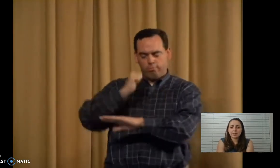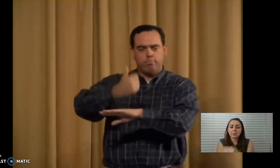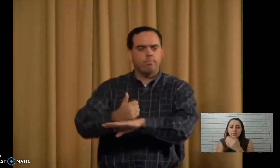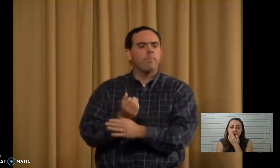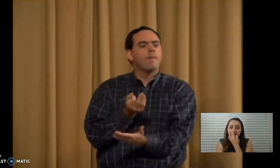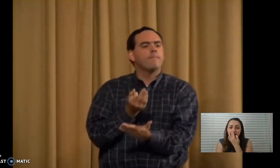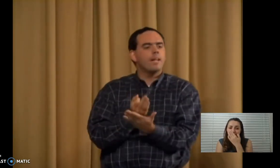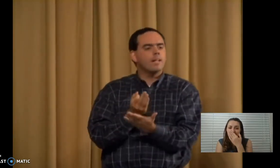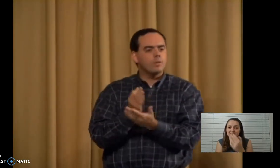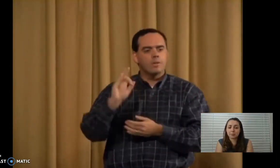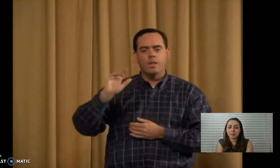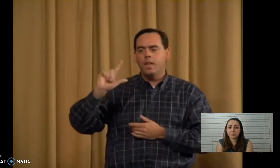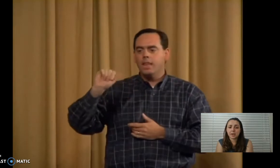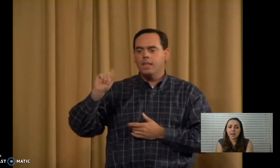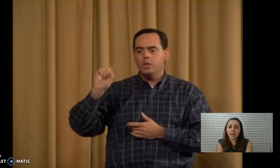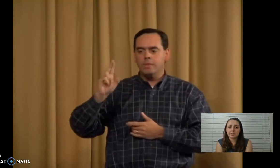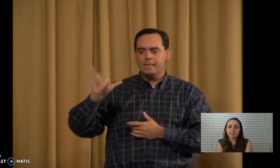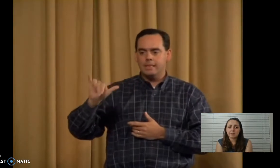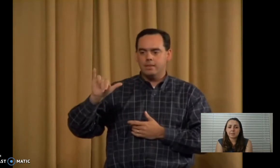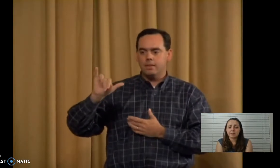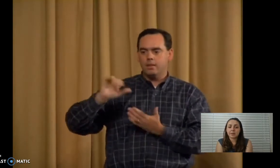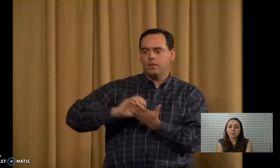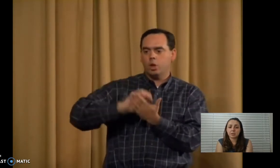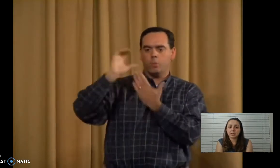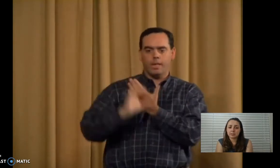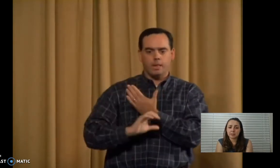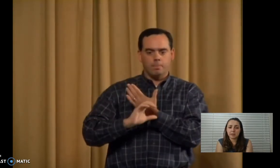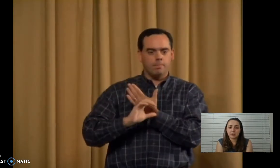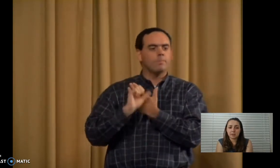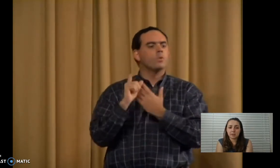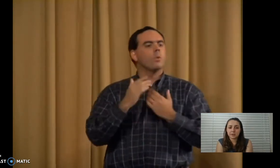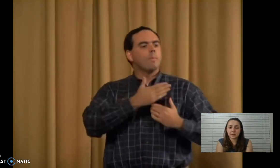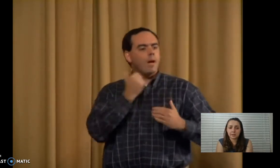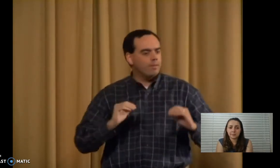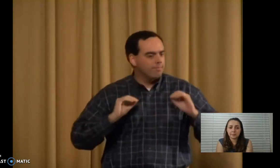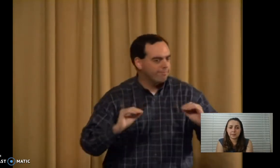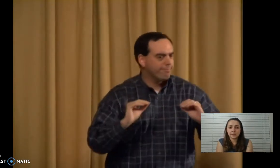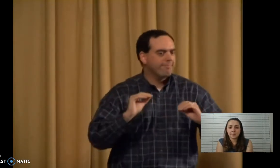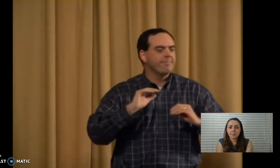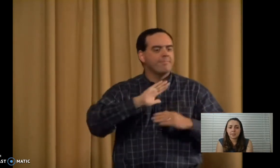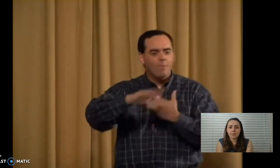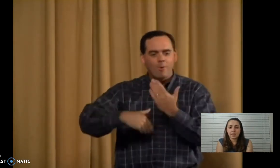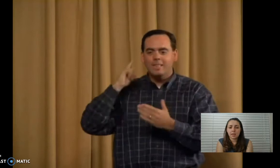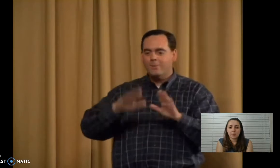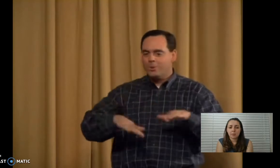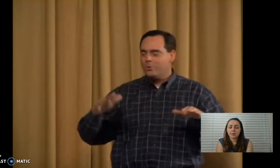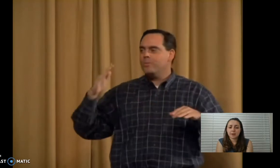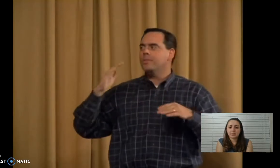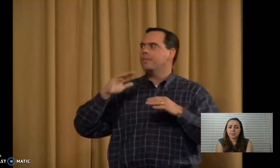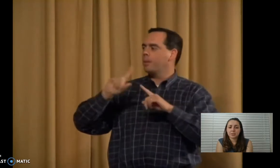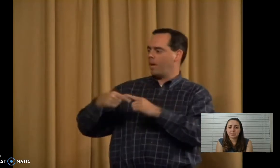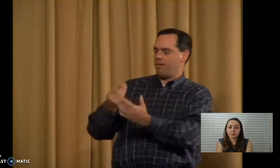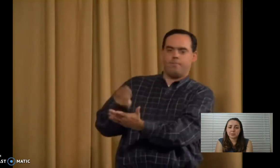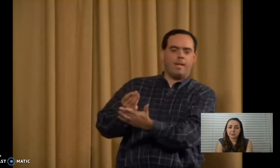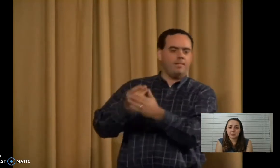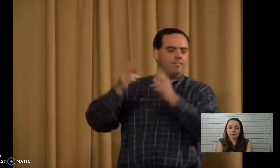And he decided he wanted to teach and establish a financial literacy curriculum where he could better